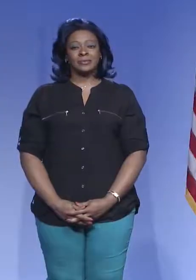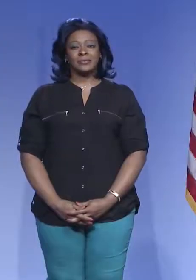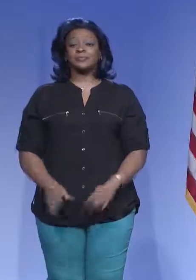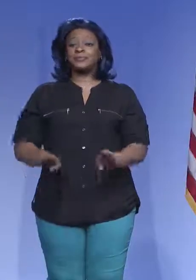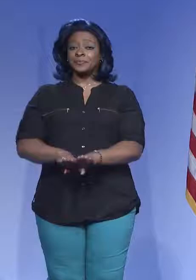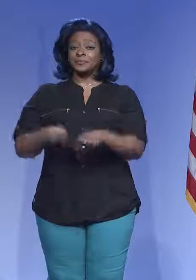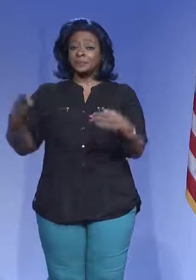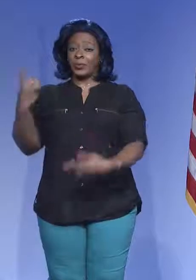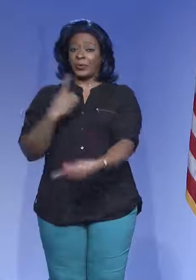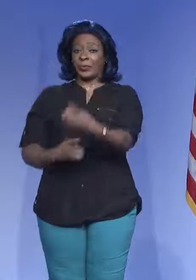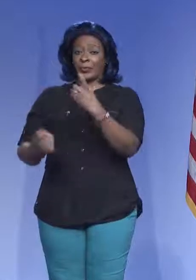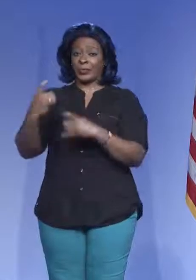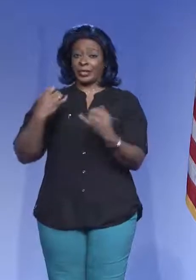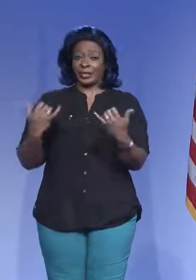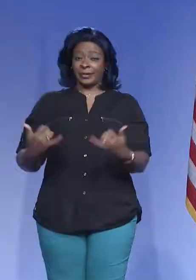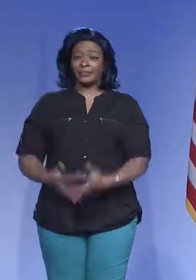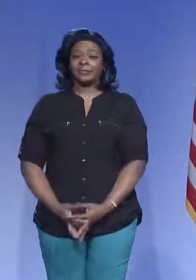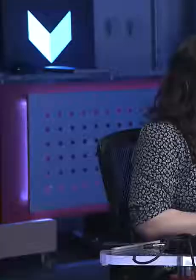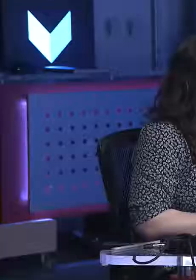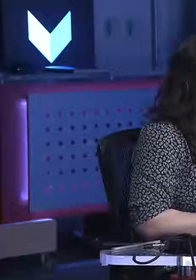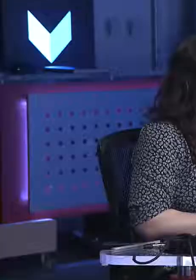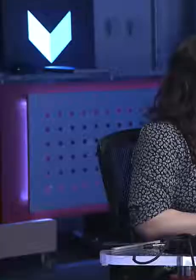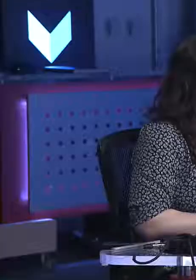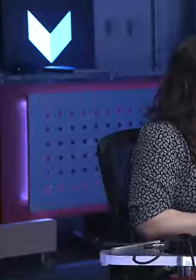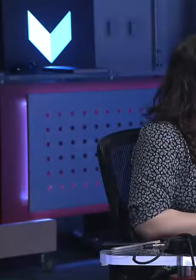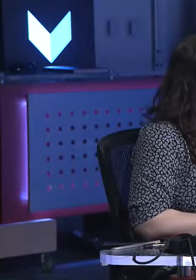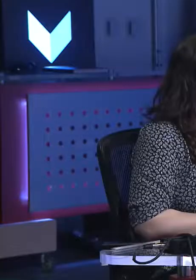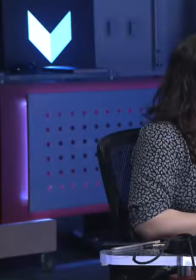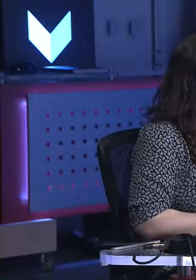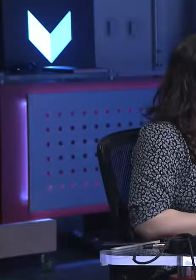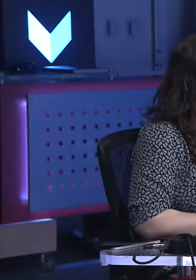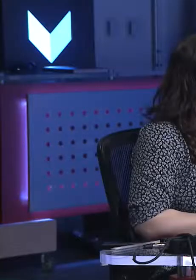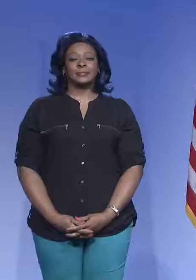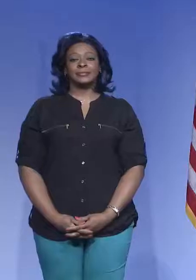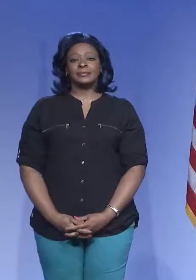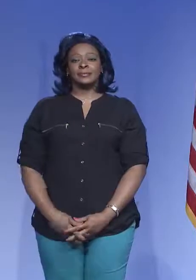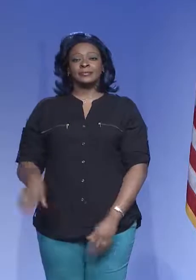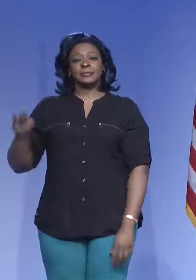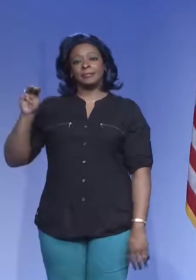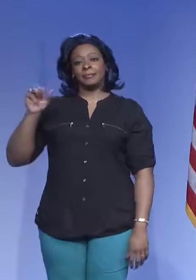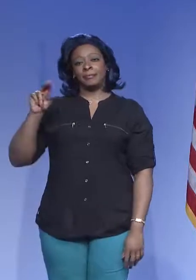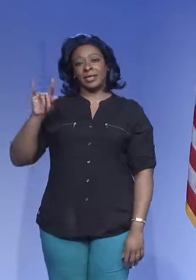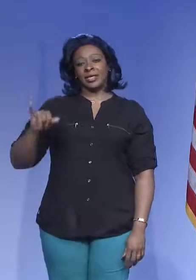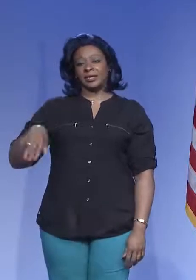We'll open it up to any questions that folks have. Mandy Rock, Fox 13.